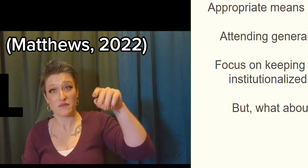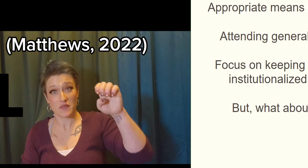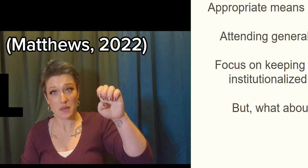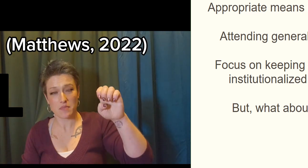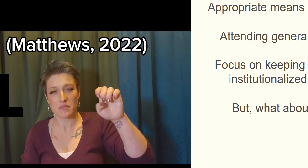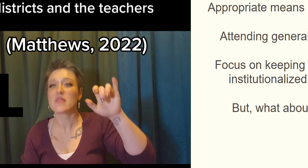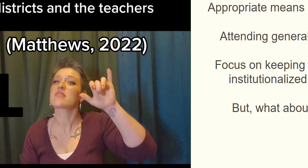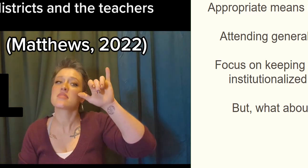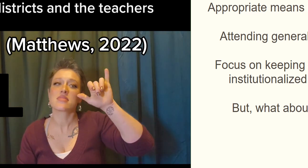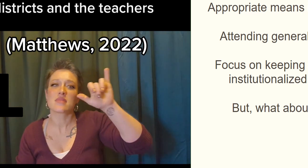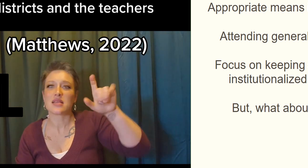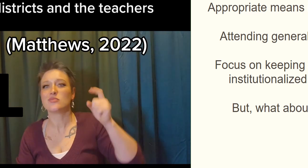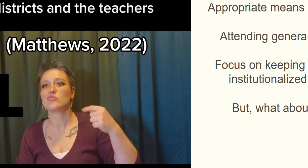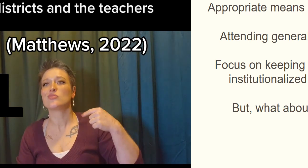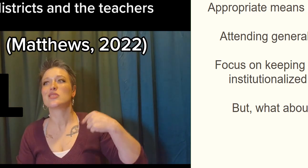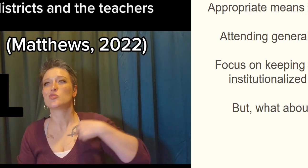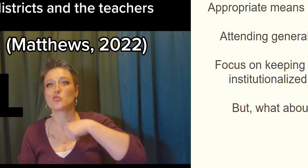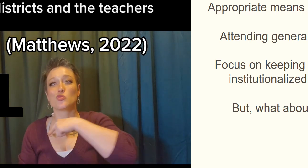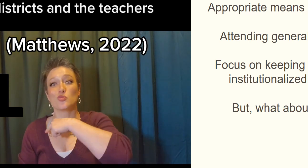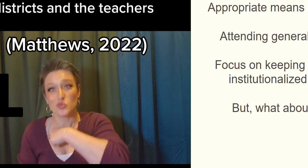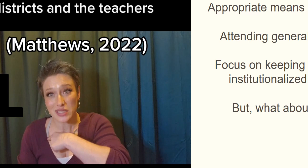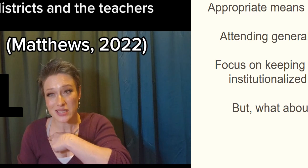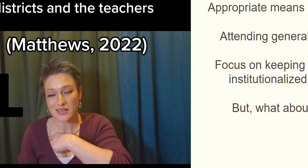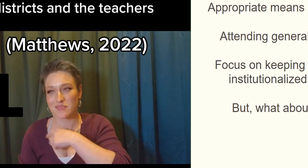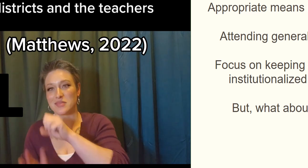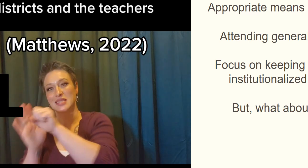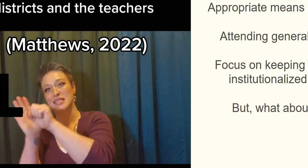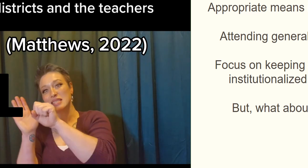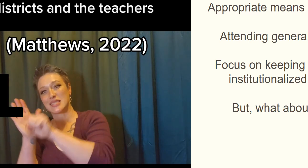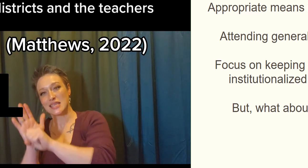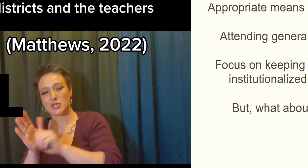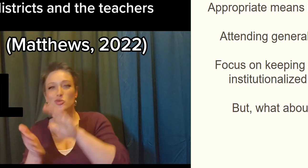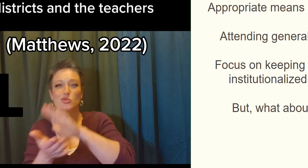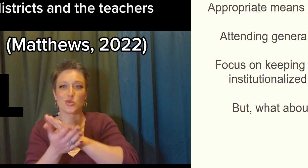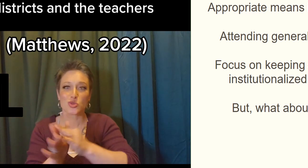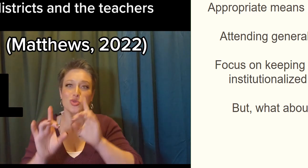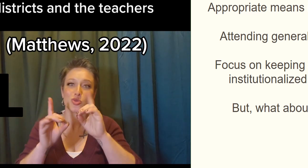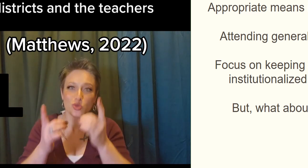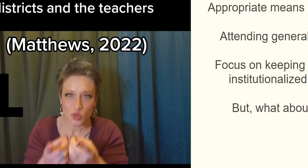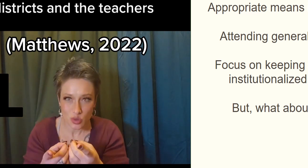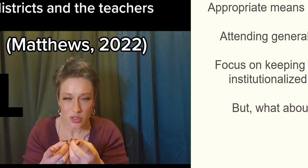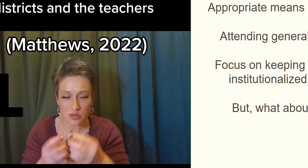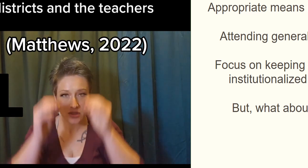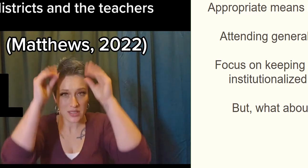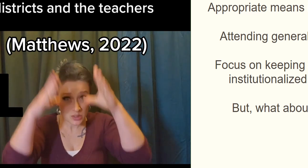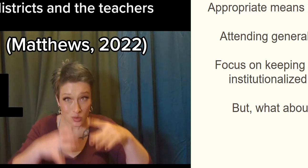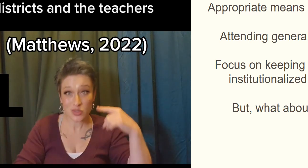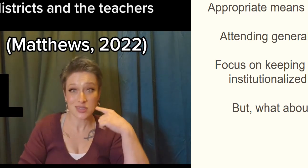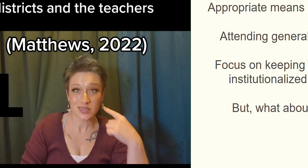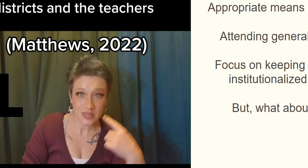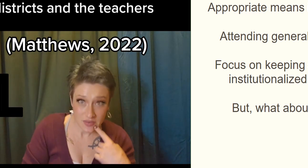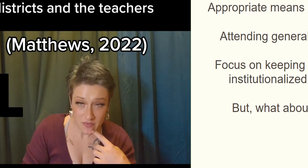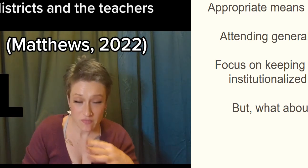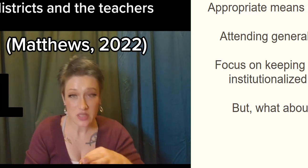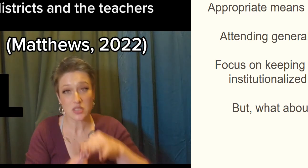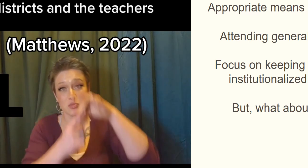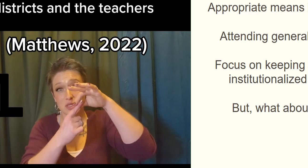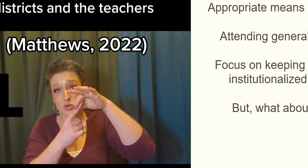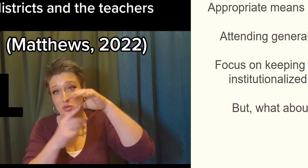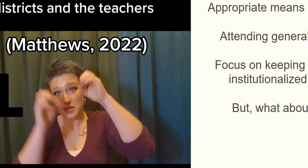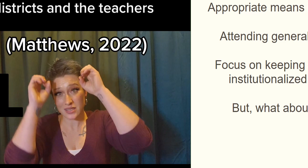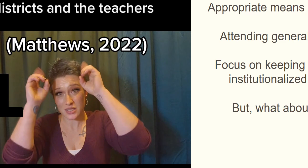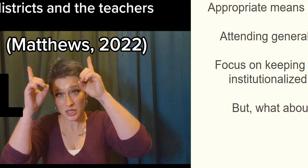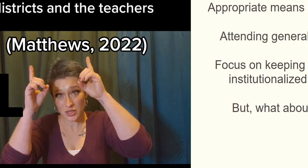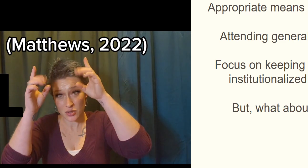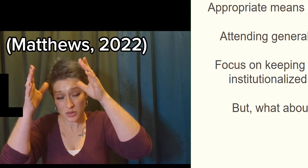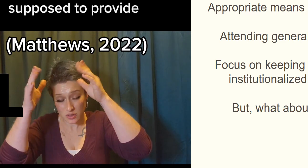depends. So FAPE, yes, that's what the states and the school districts and the